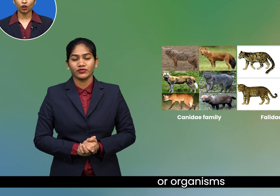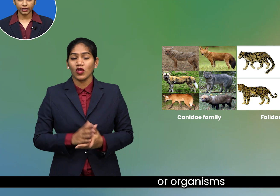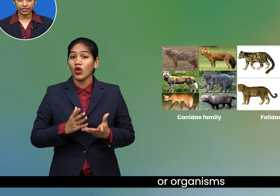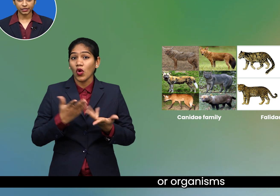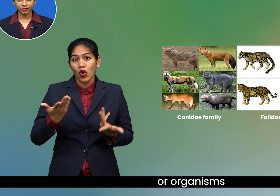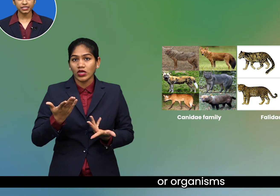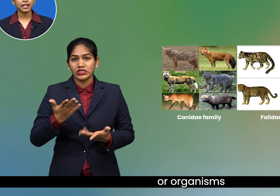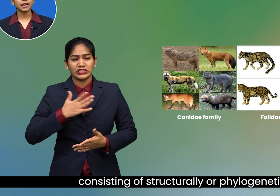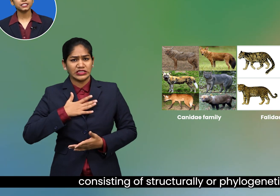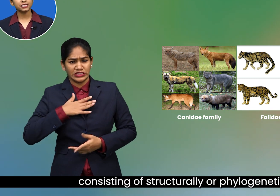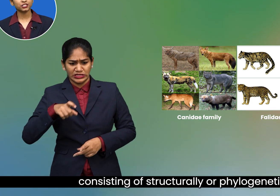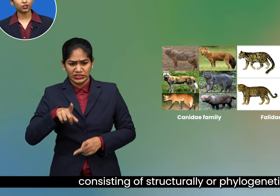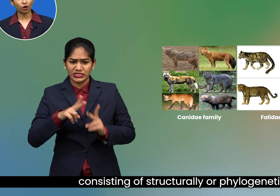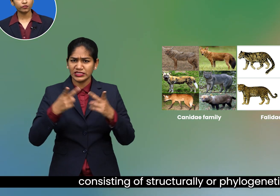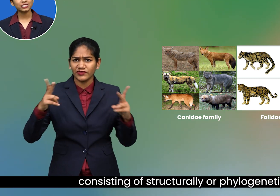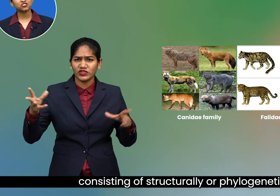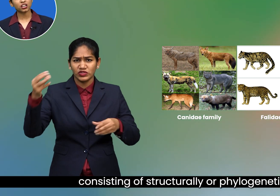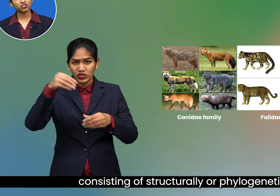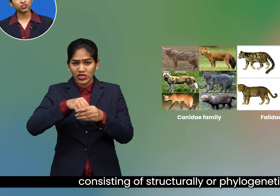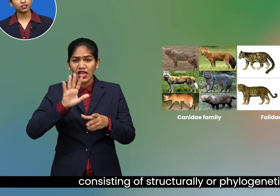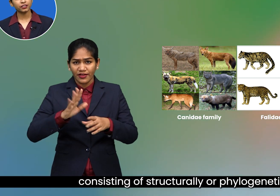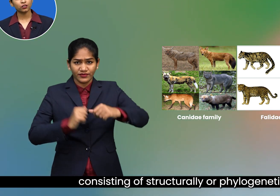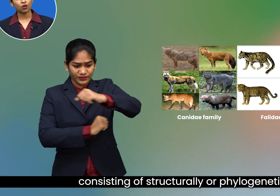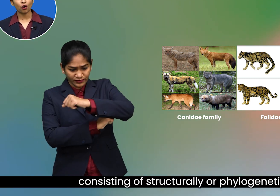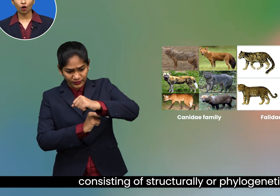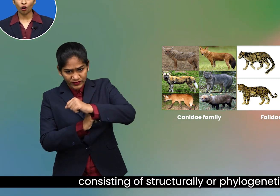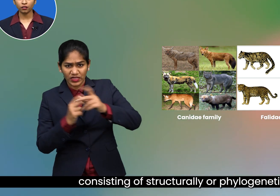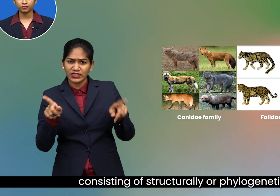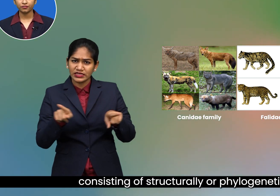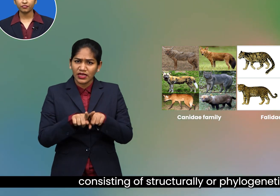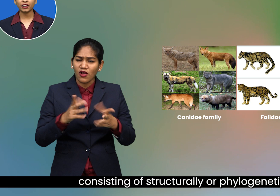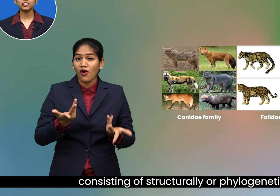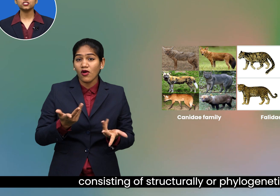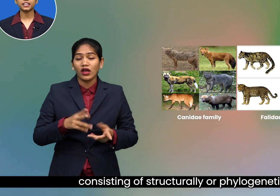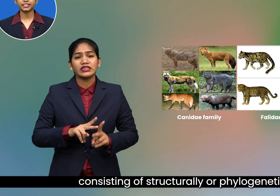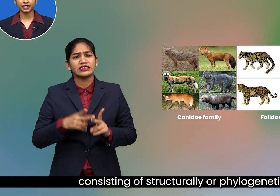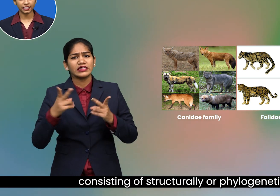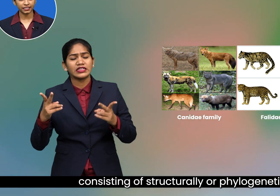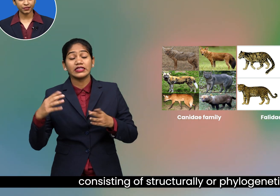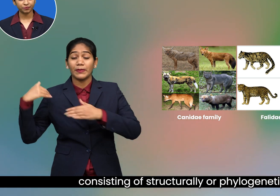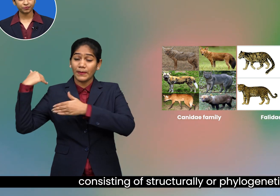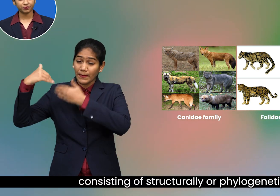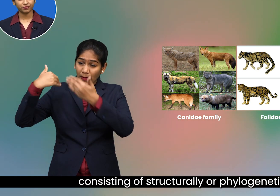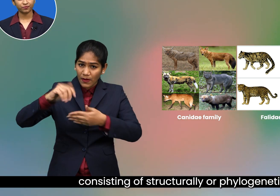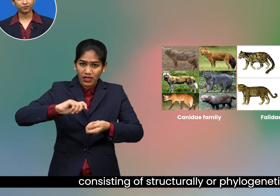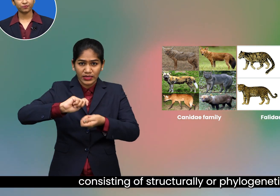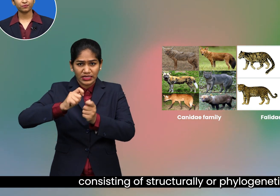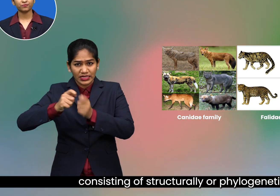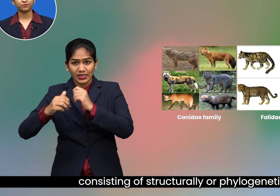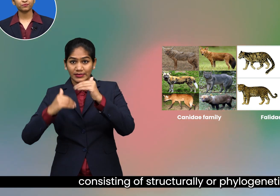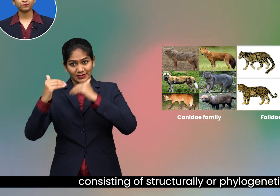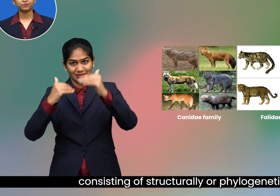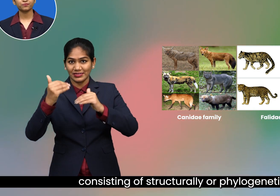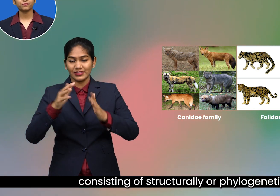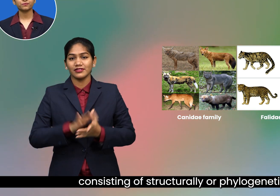or organisms consisting of structurally or phylogenetically